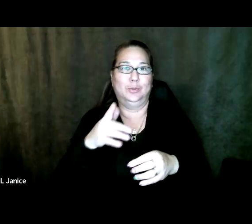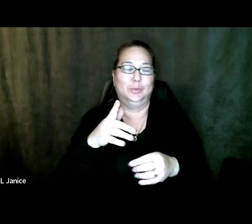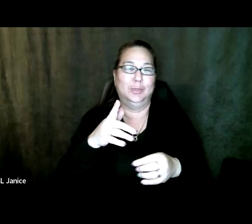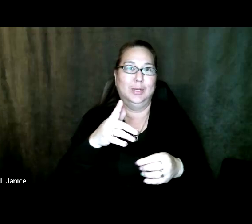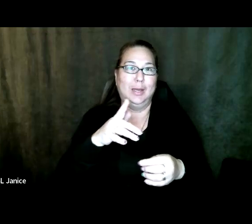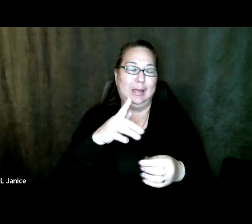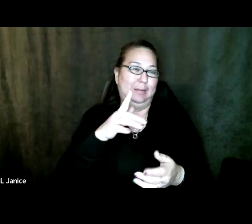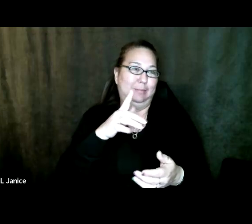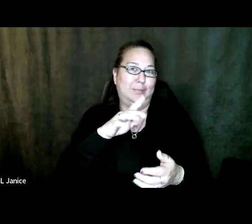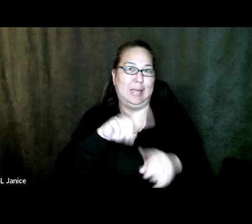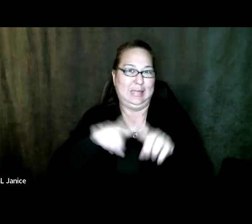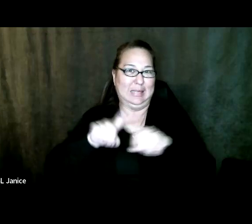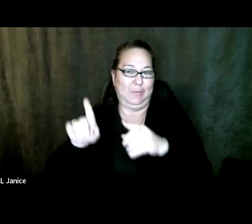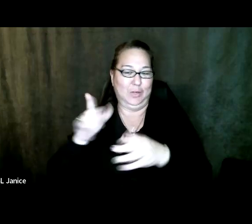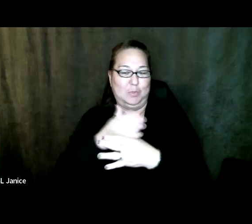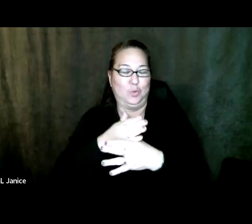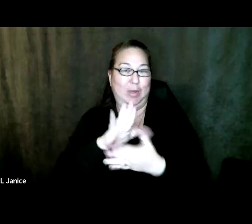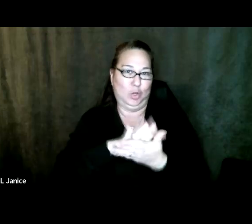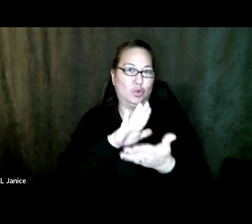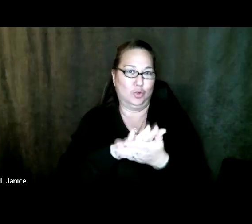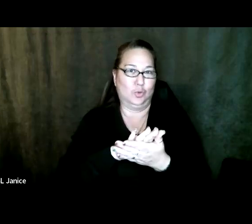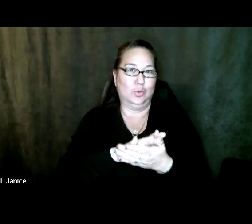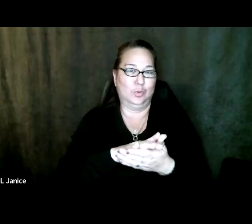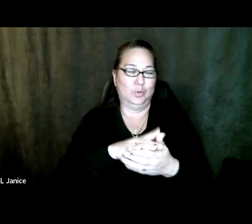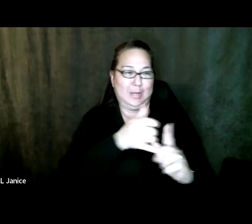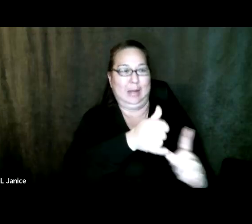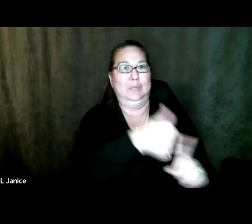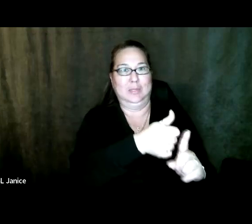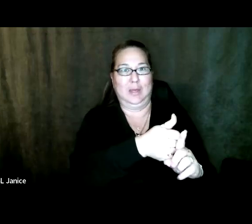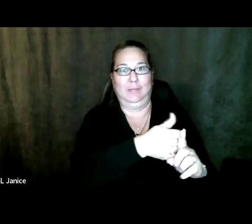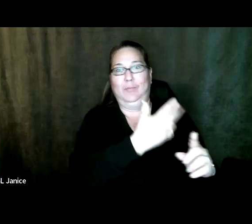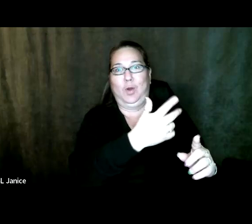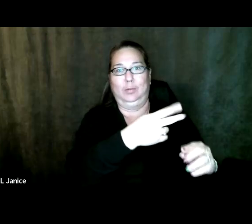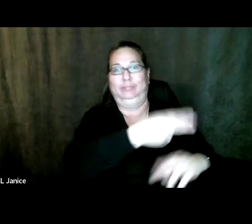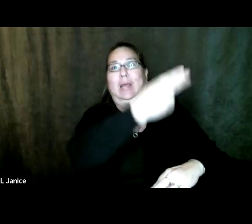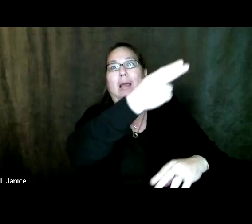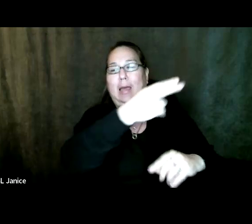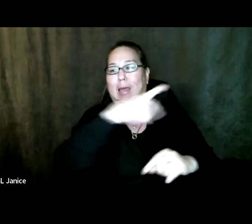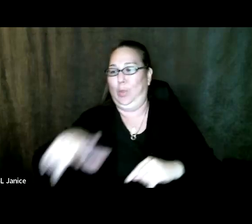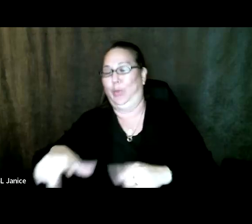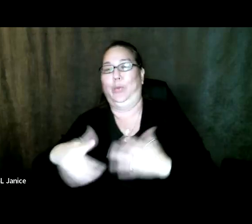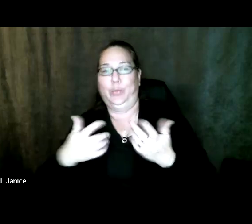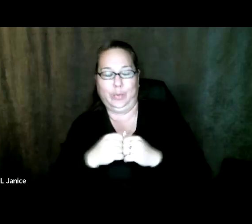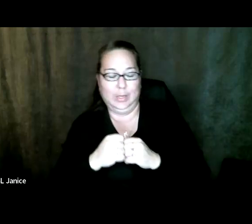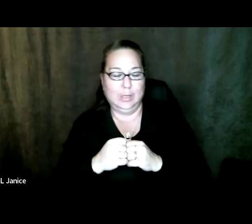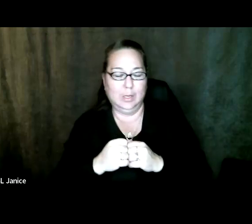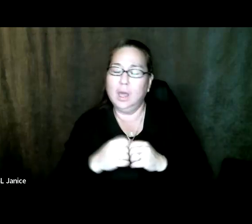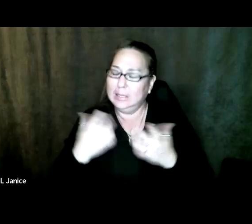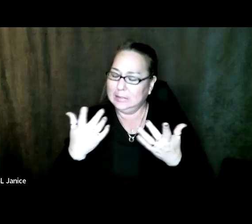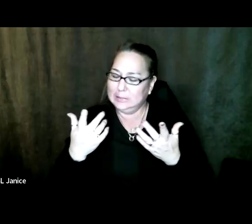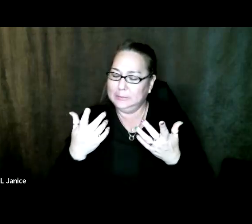Sorry. No, so I mean, this is a curious question of, are you all